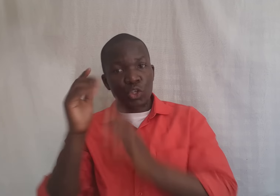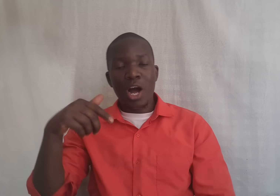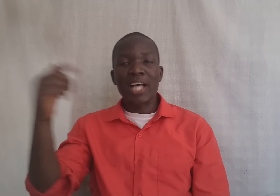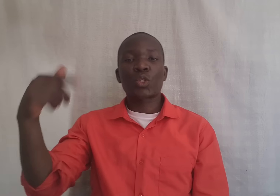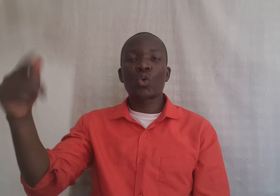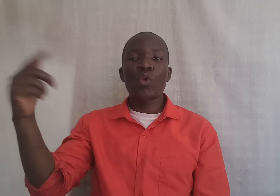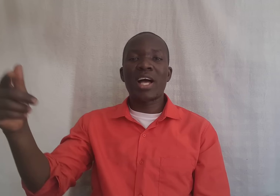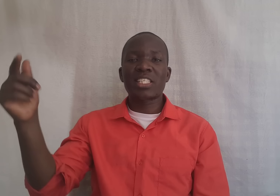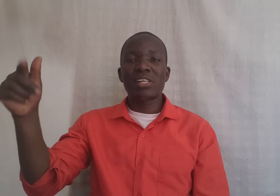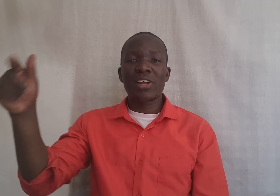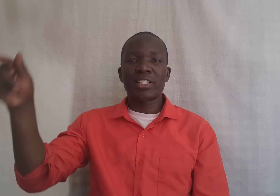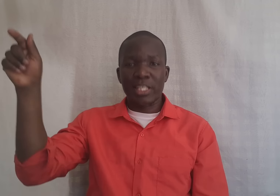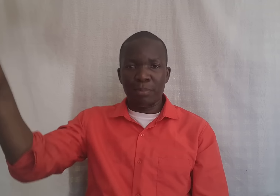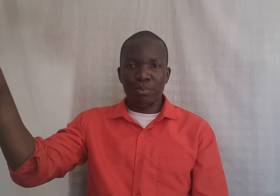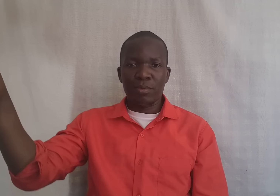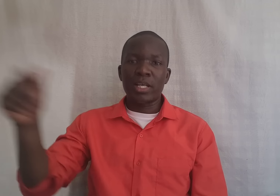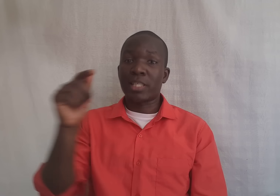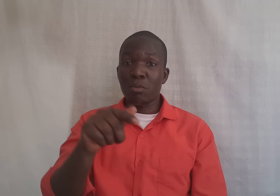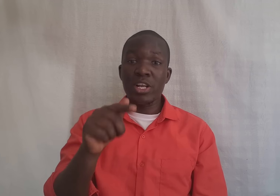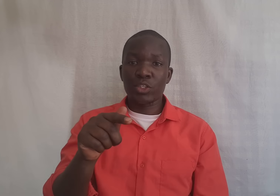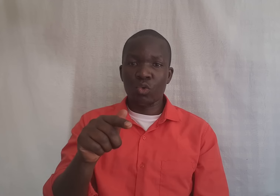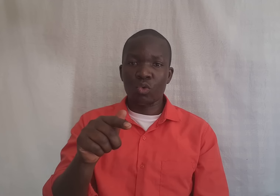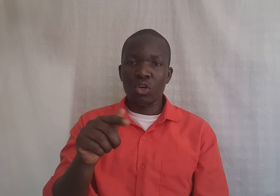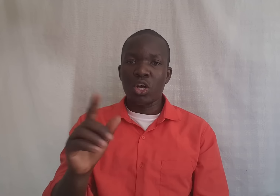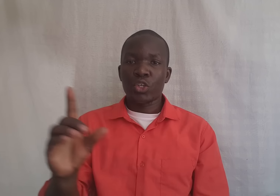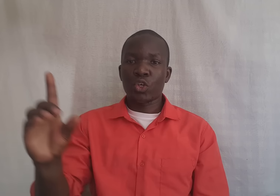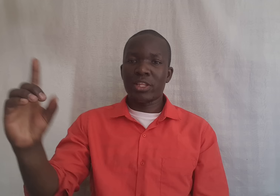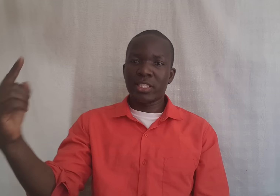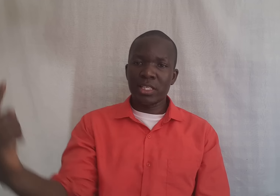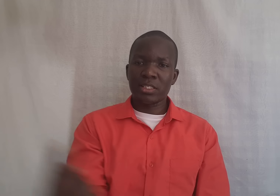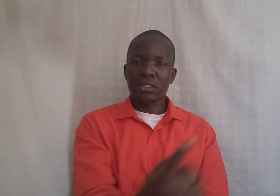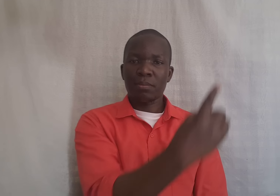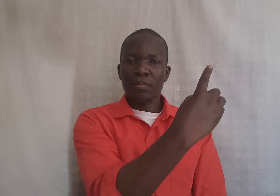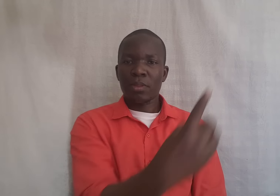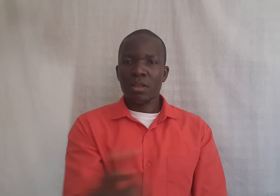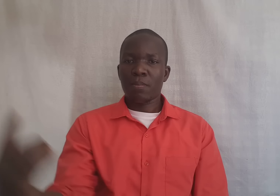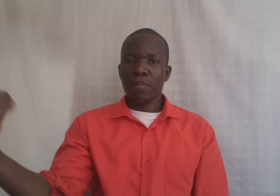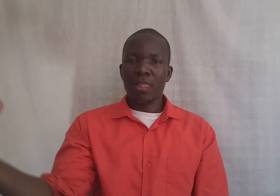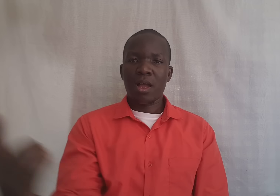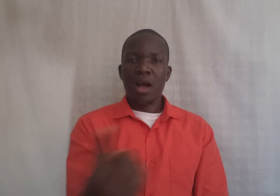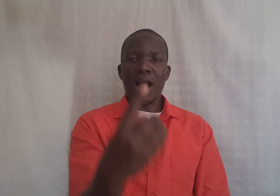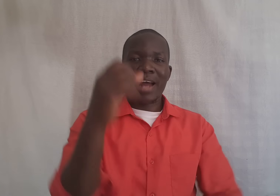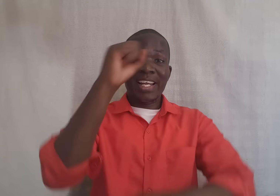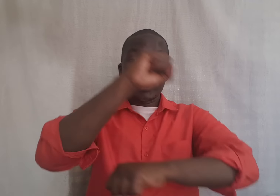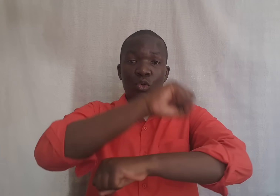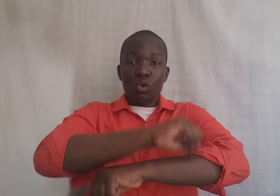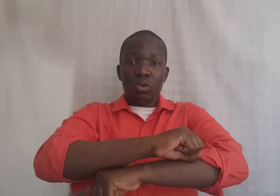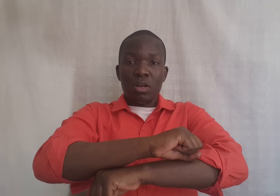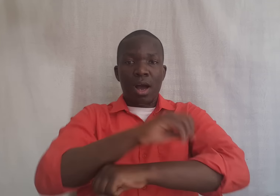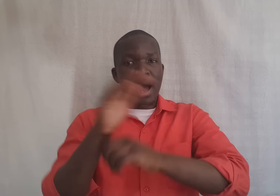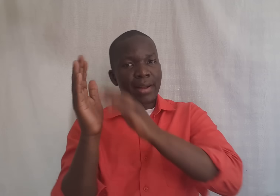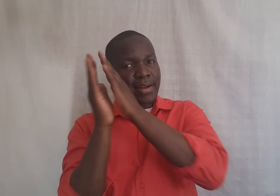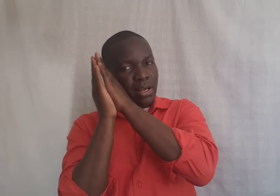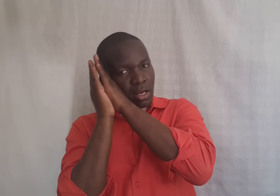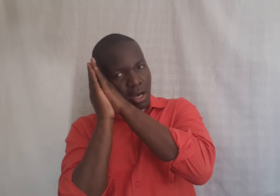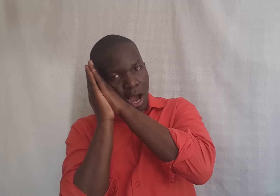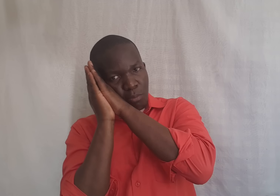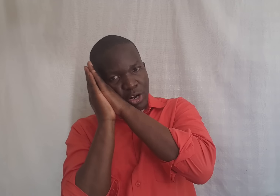a school where children sleep is a boarding school. So this is a day school and a